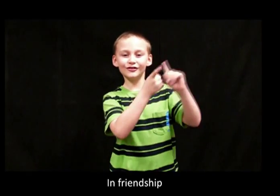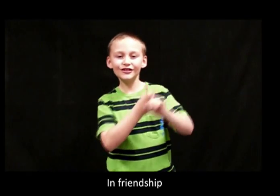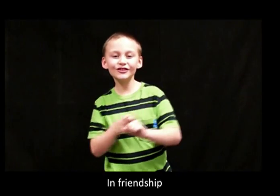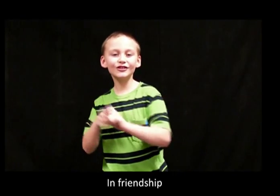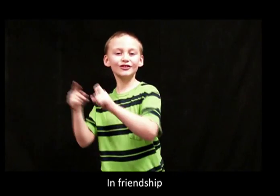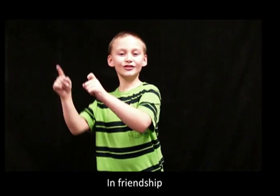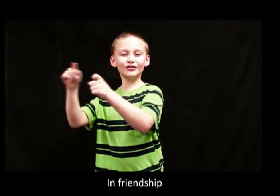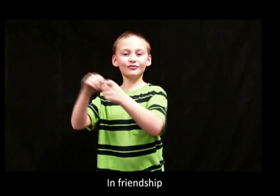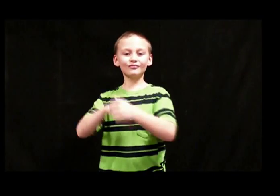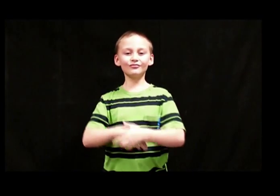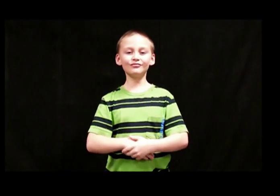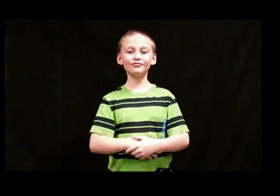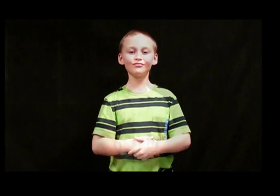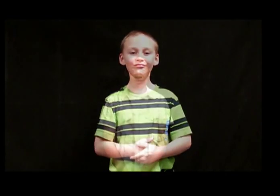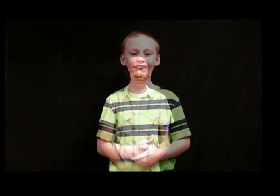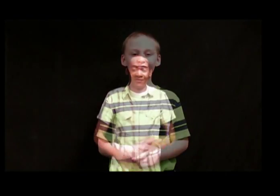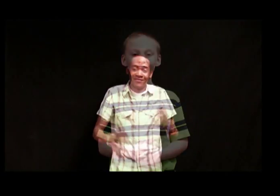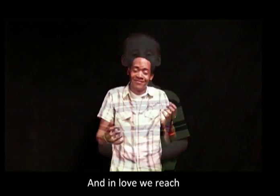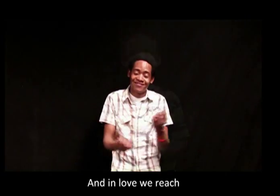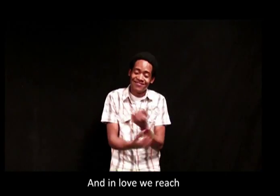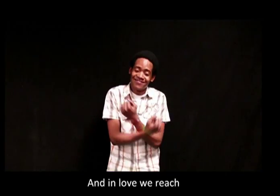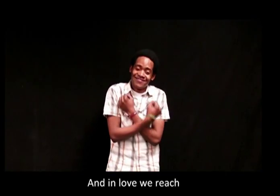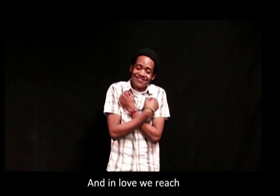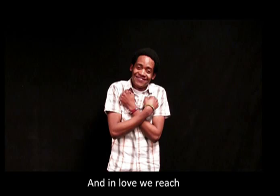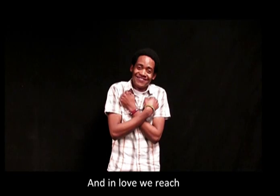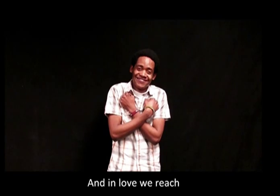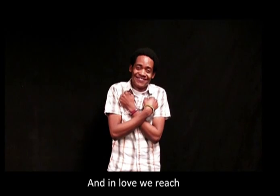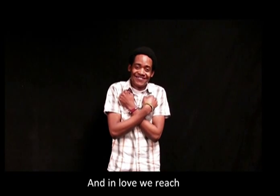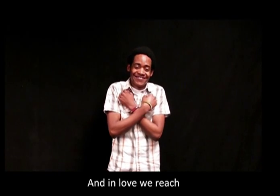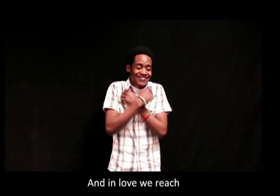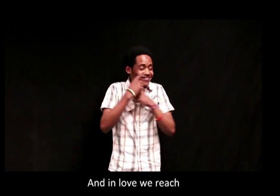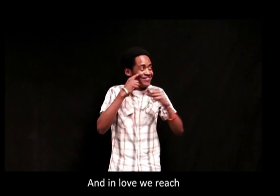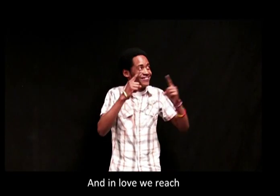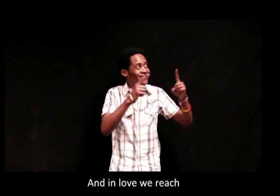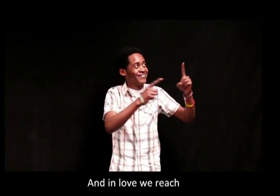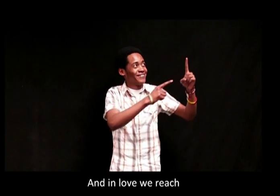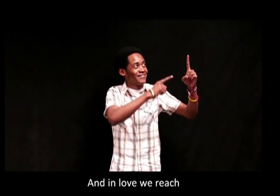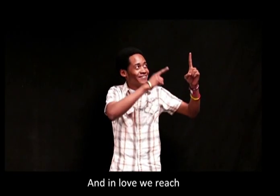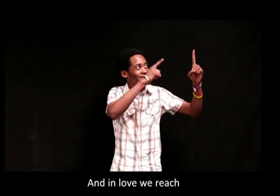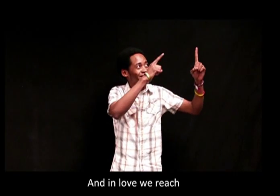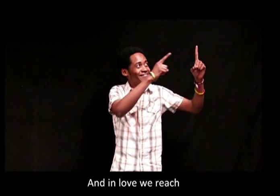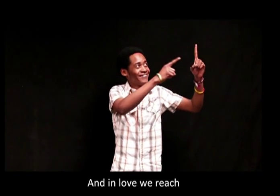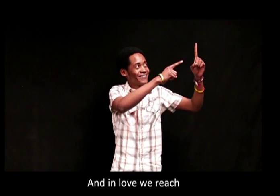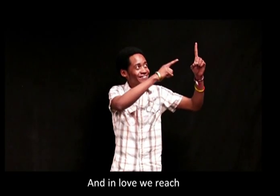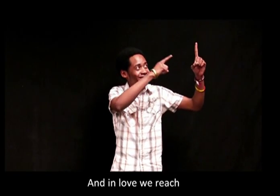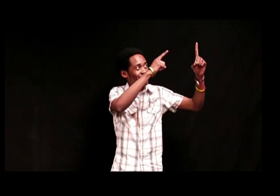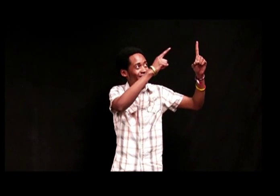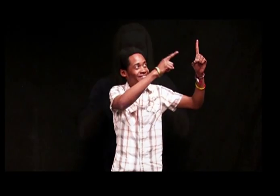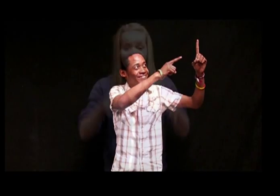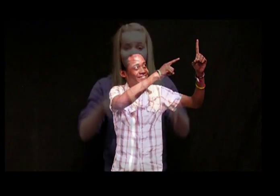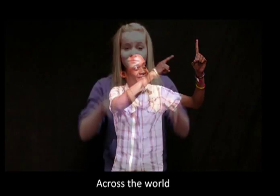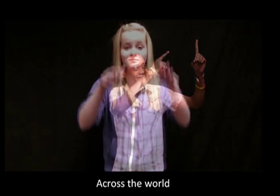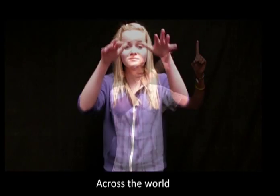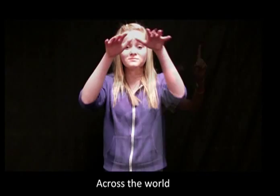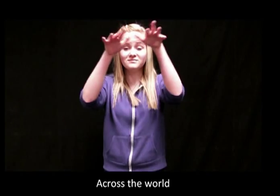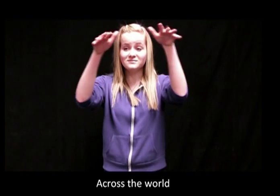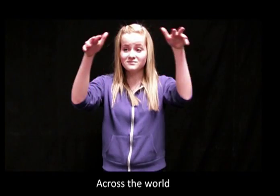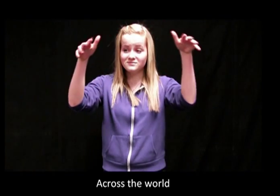and in love we'll reach across the world.